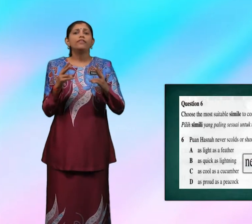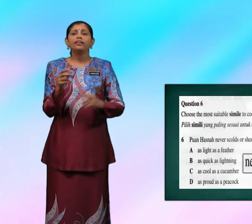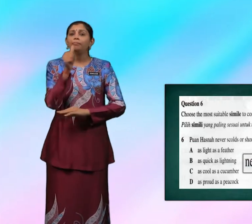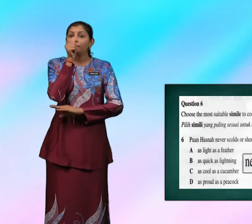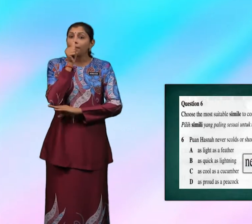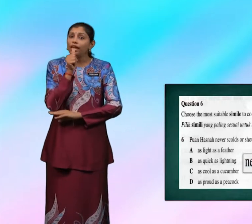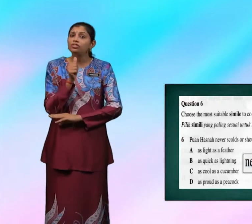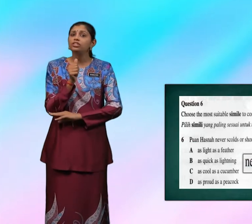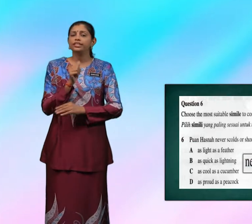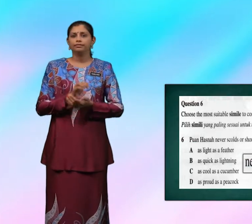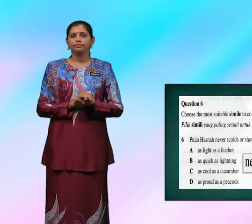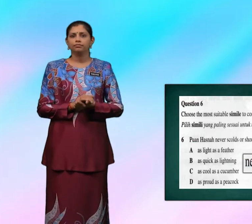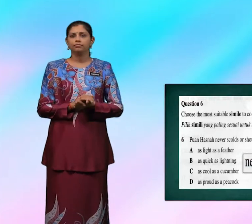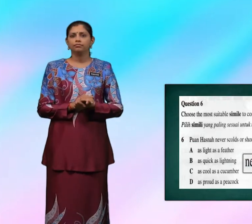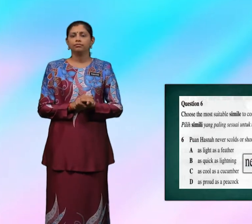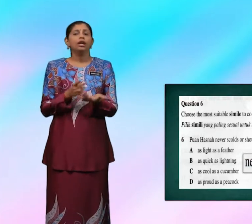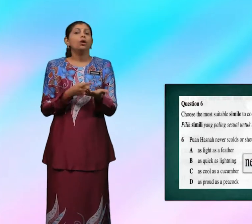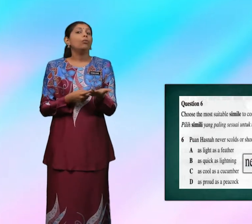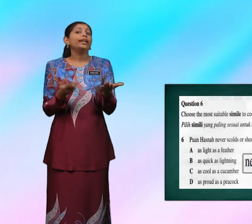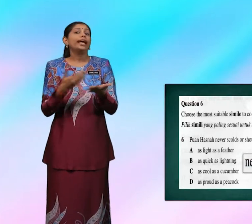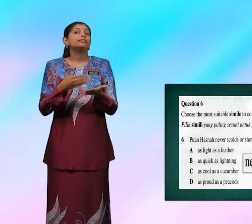very patient. What else?